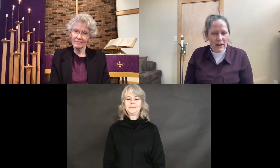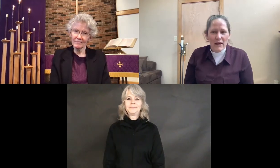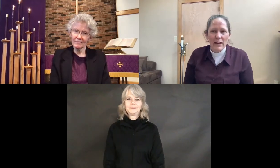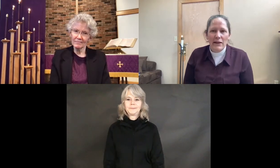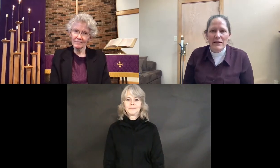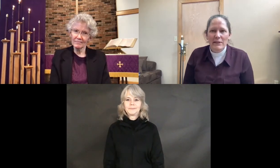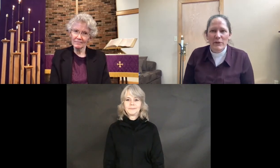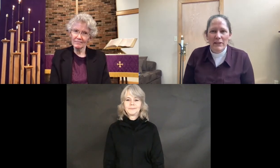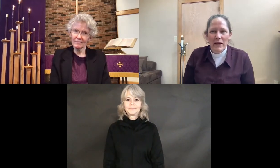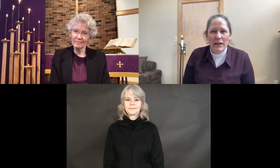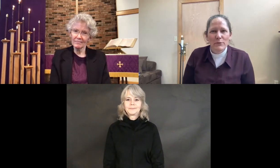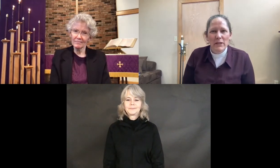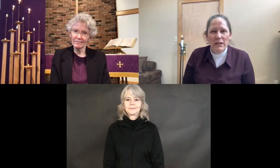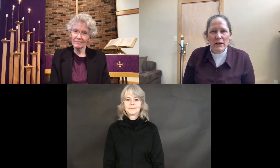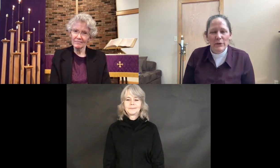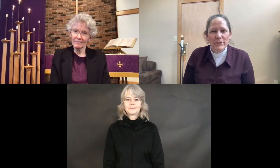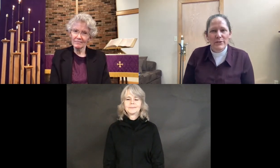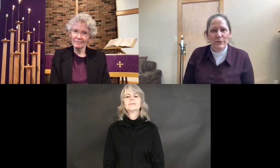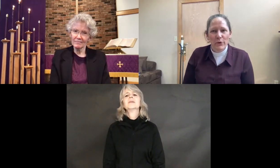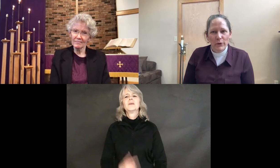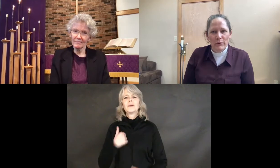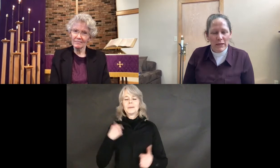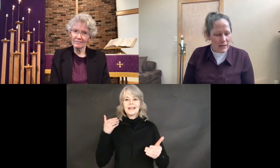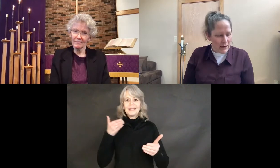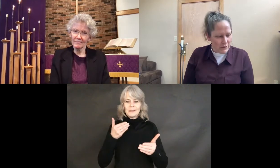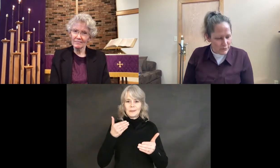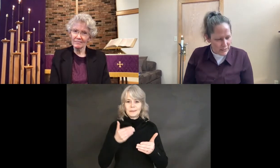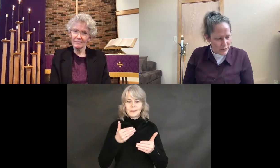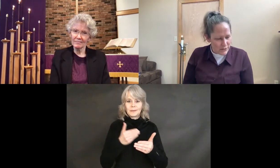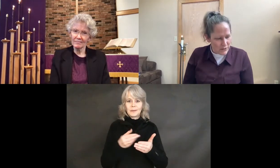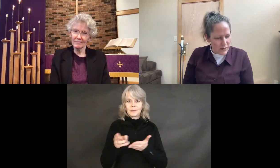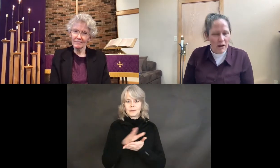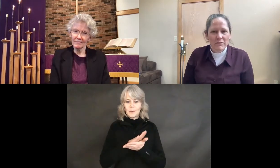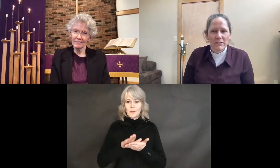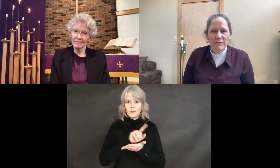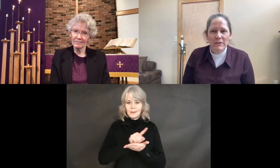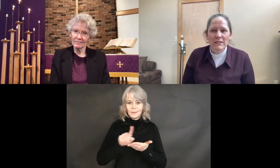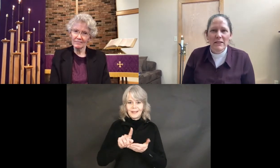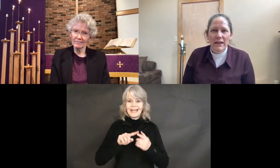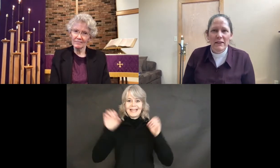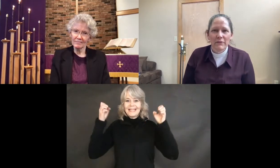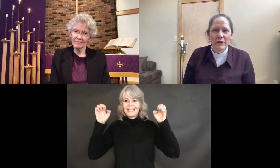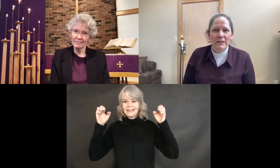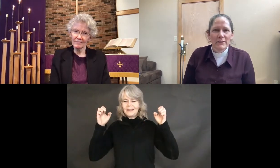And with that, as we get close to Holy Week and to Easter, it often feels like there is